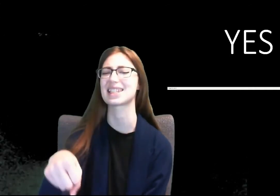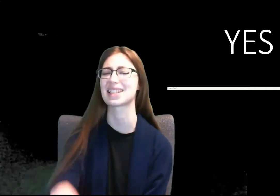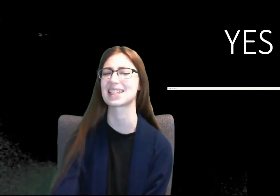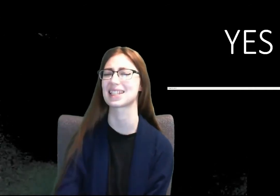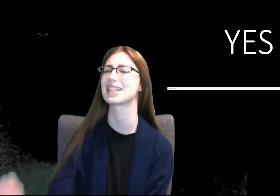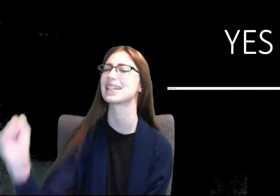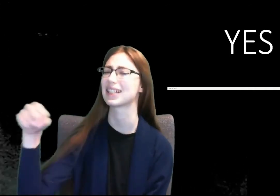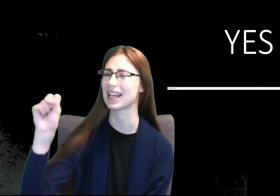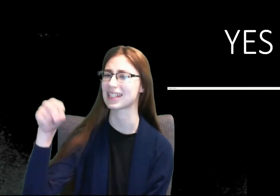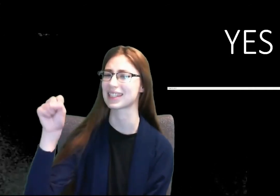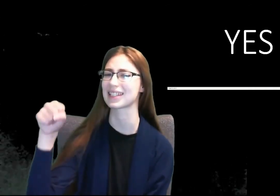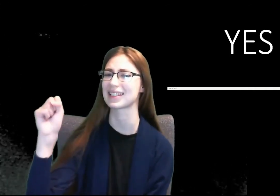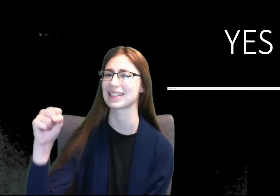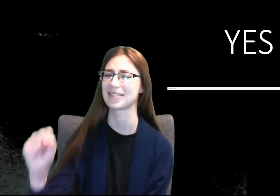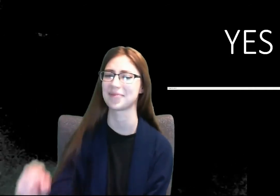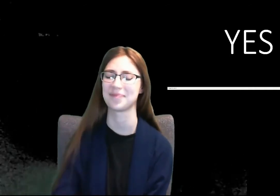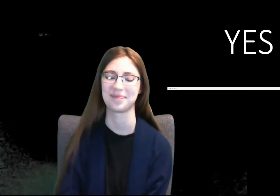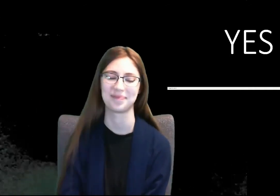Yes. Yes.